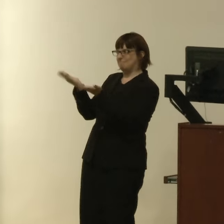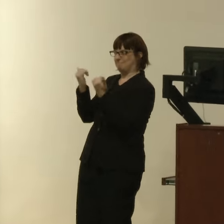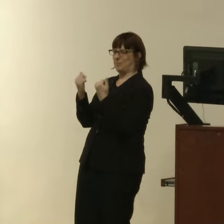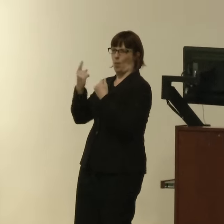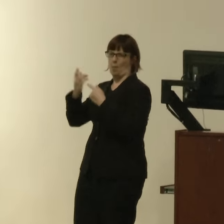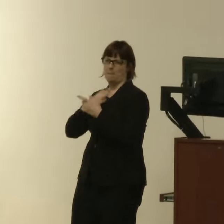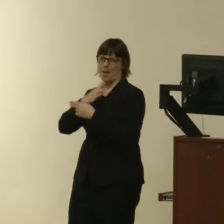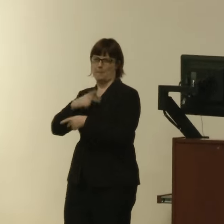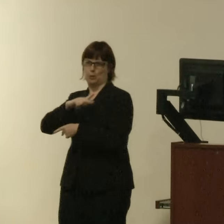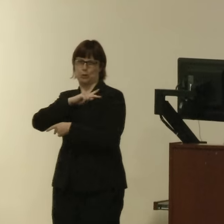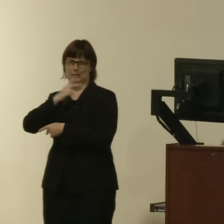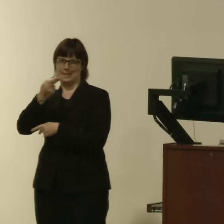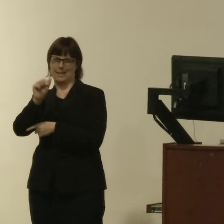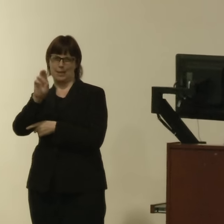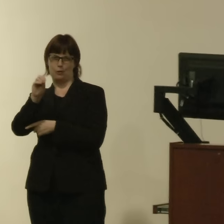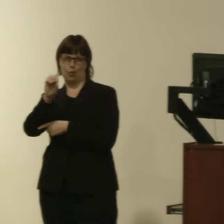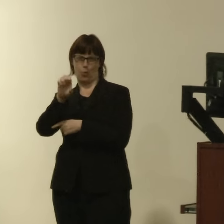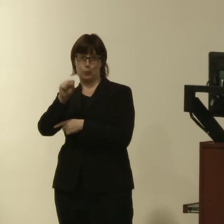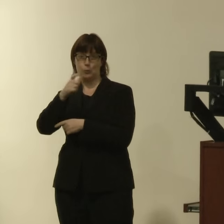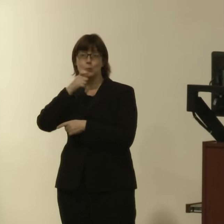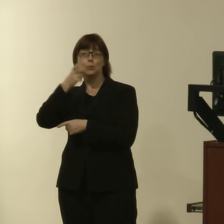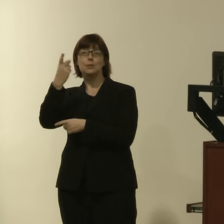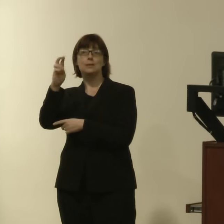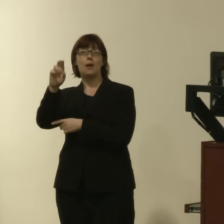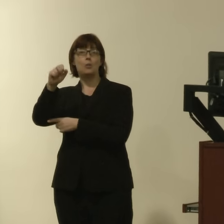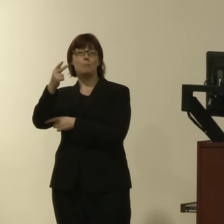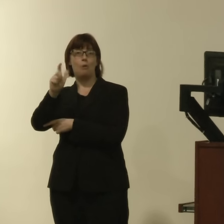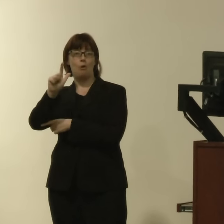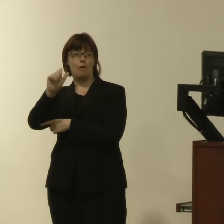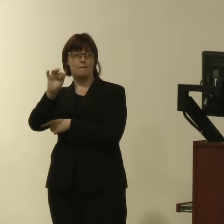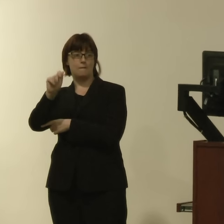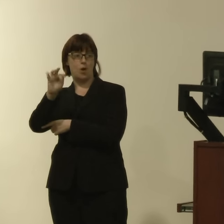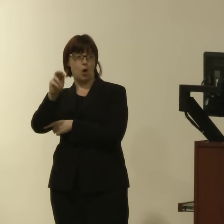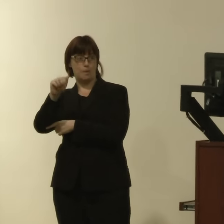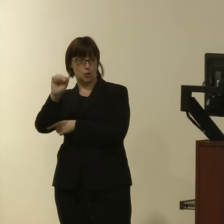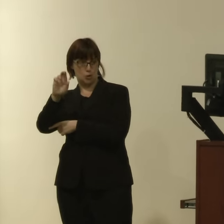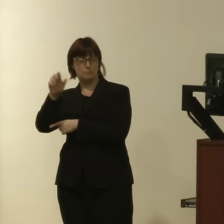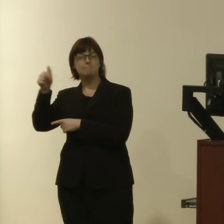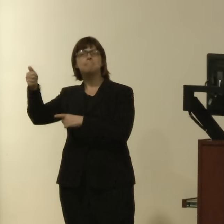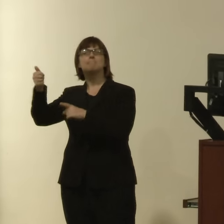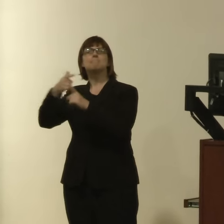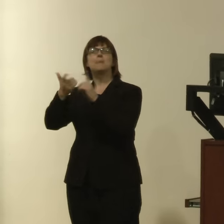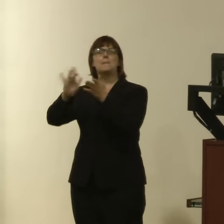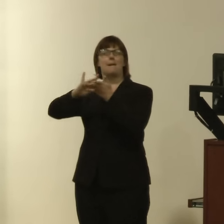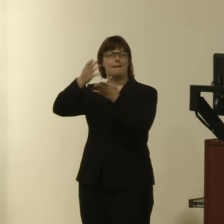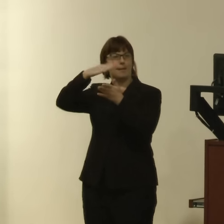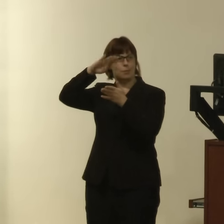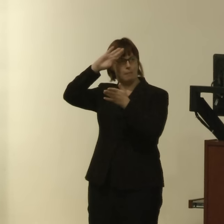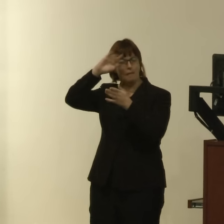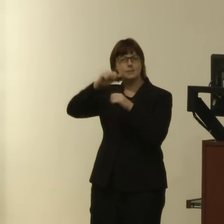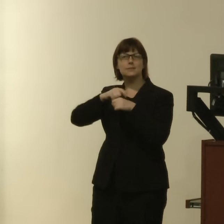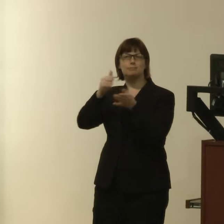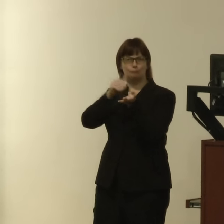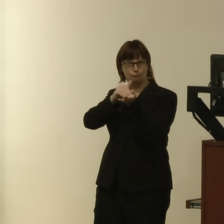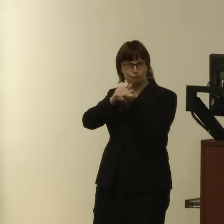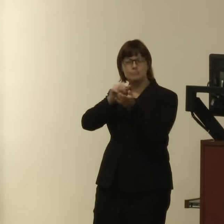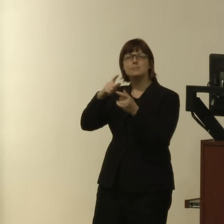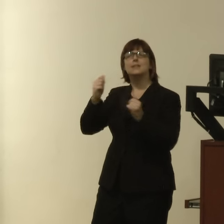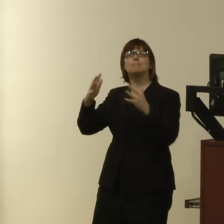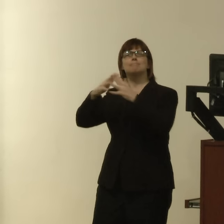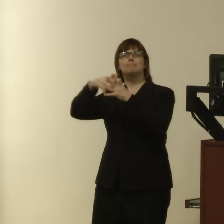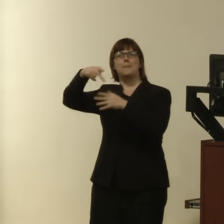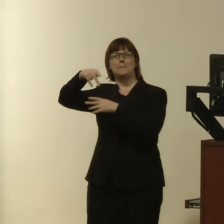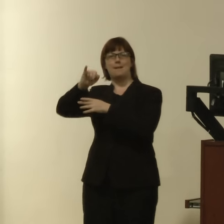campus, and that is Dr. Paul Farmer. Medical anthropologist and physician Paul Farmer is a founding director of Partners in